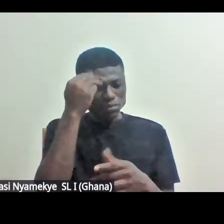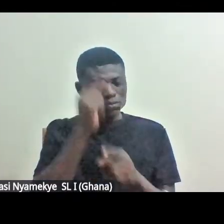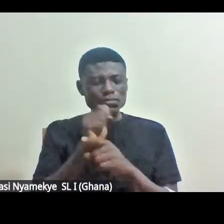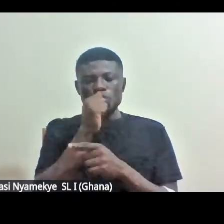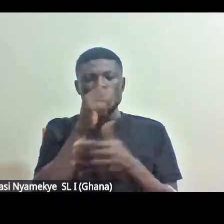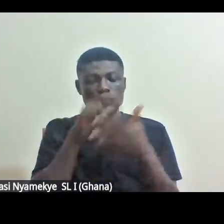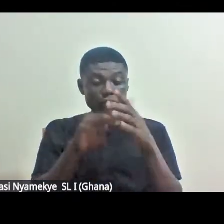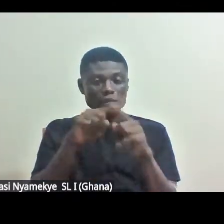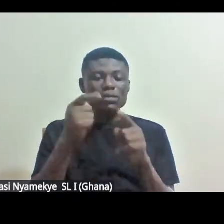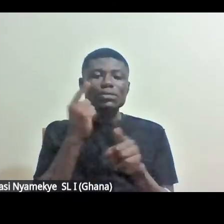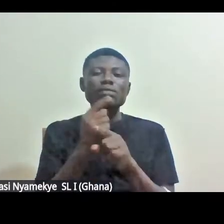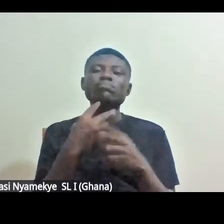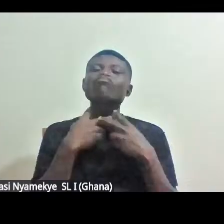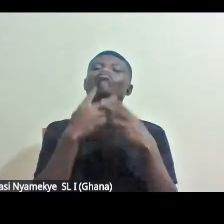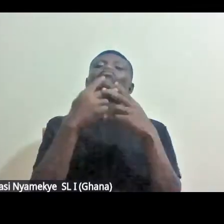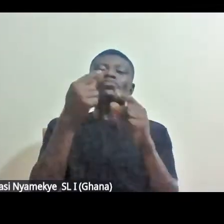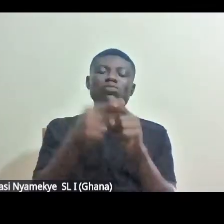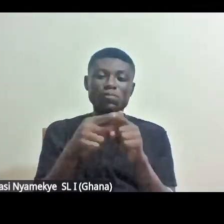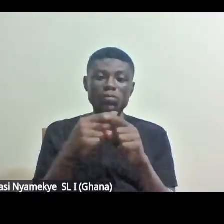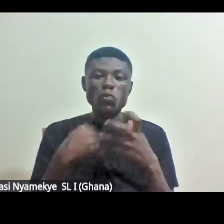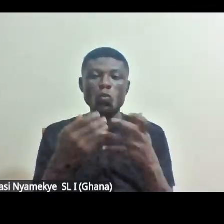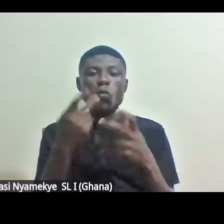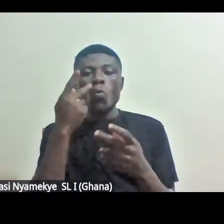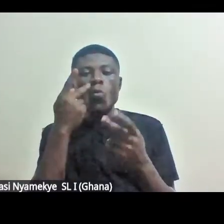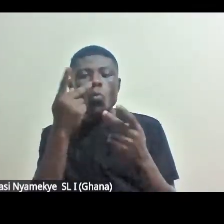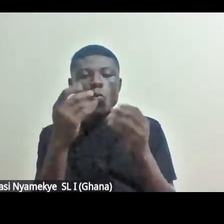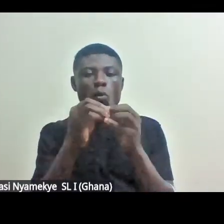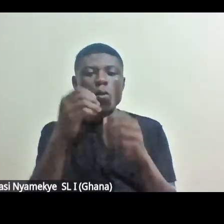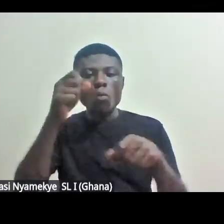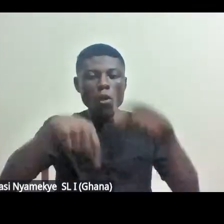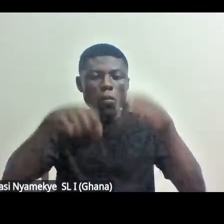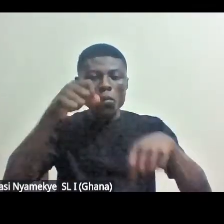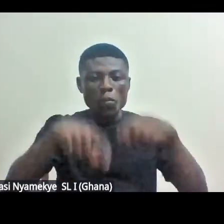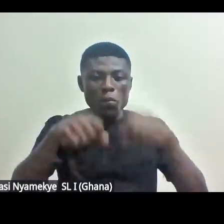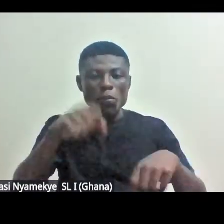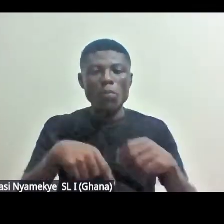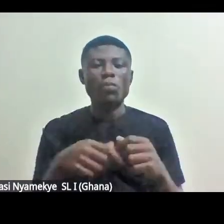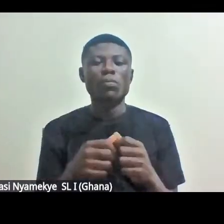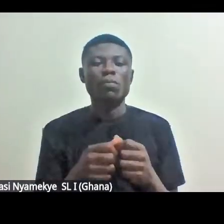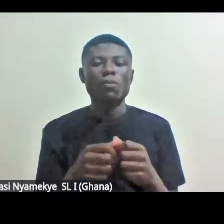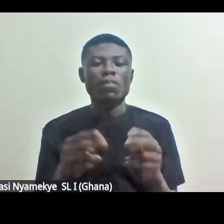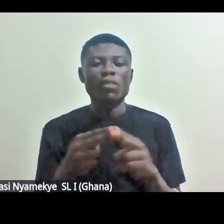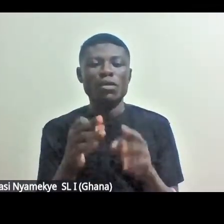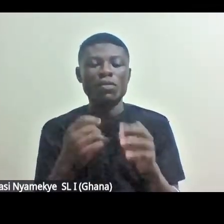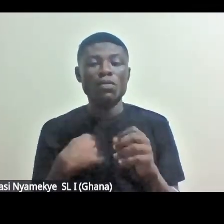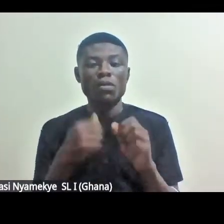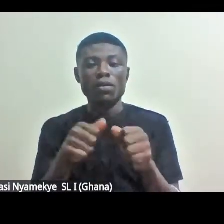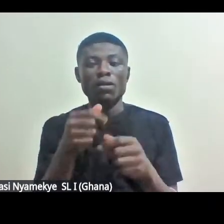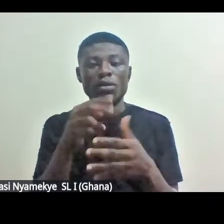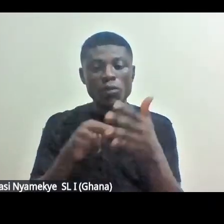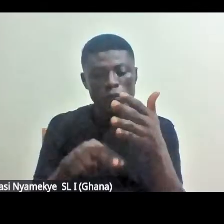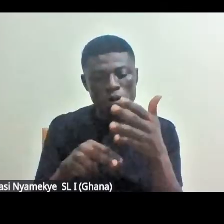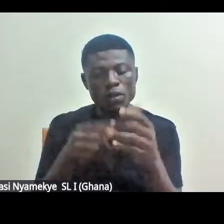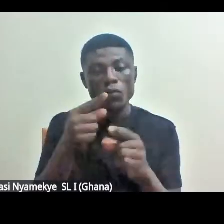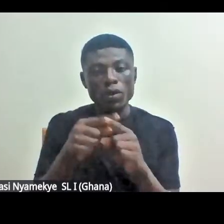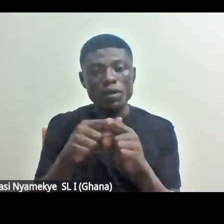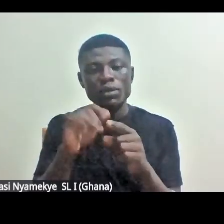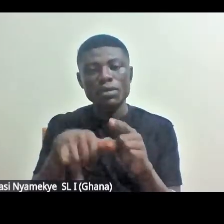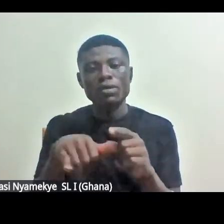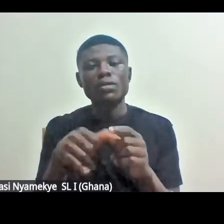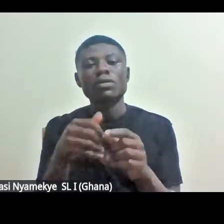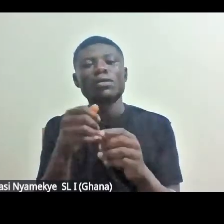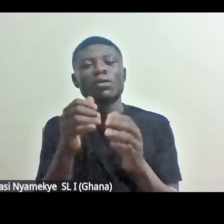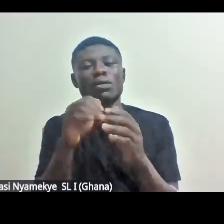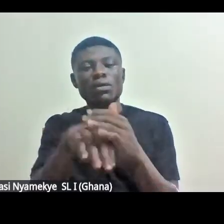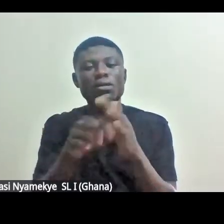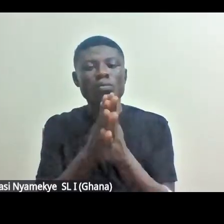Okay, I want to see more answers. So the question is, if you are reading a text online or you're reading a text in a book